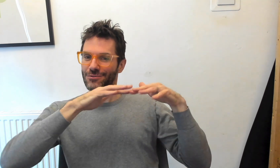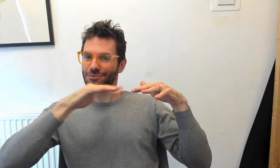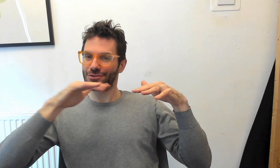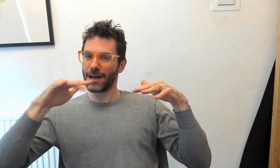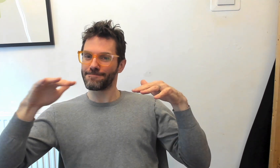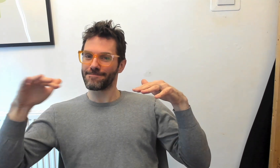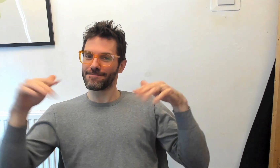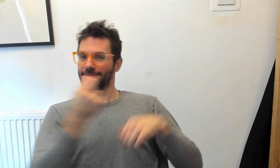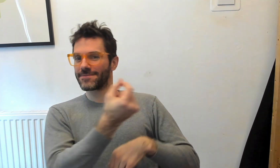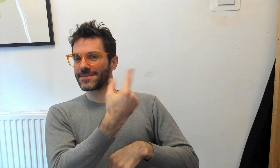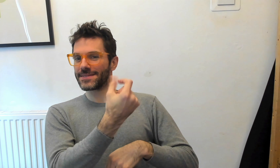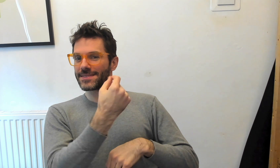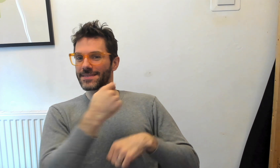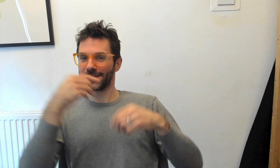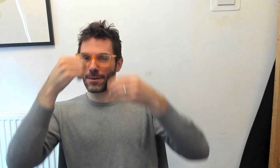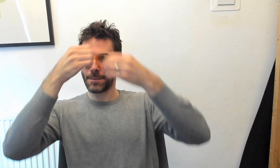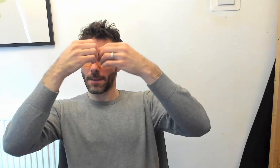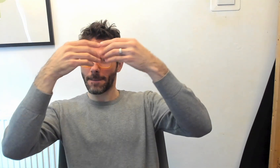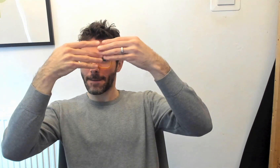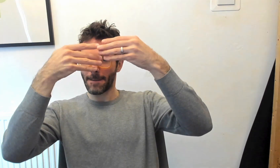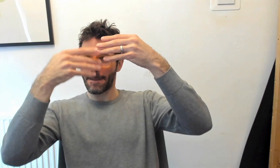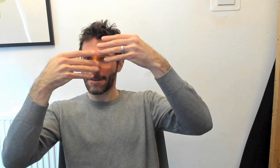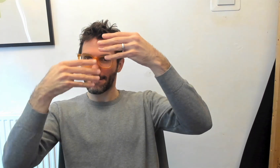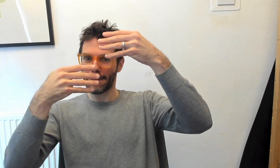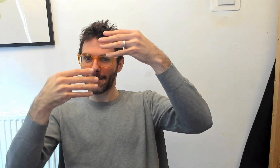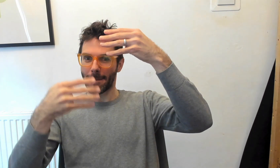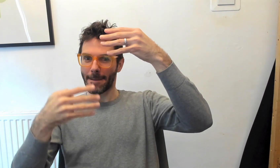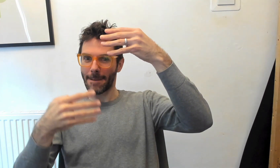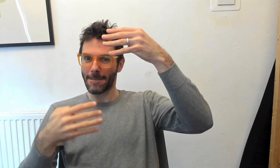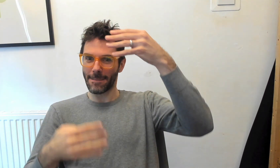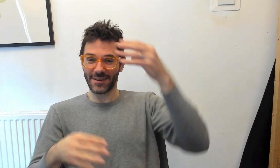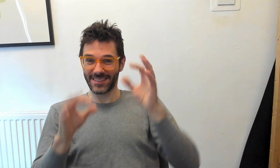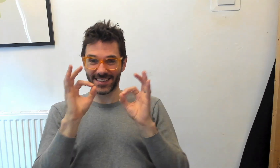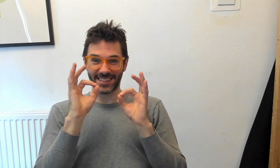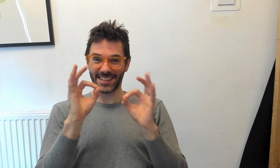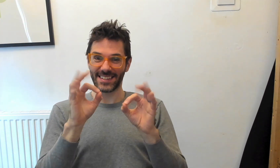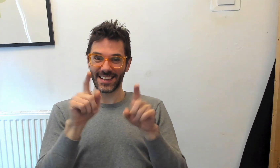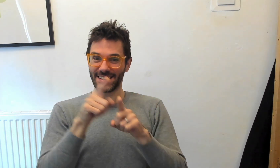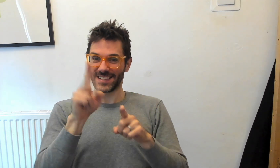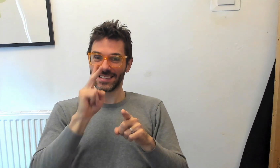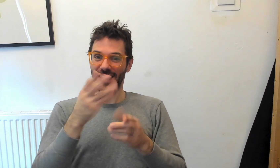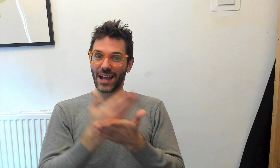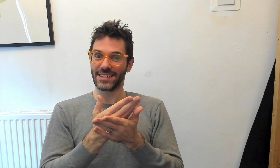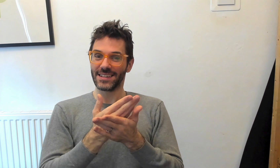you receive a stream of information, which is exactly as you see